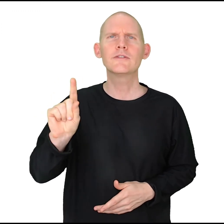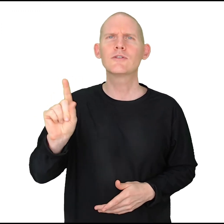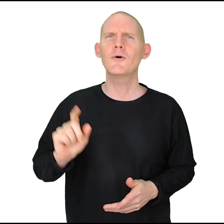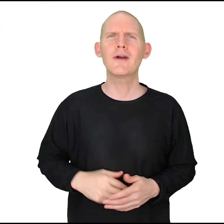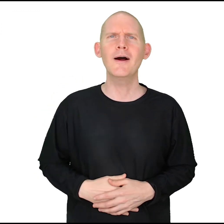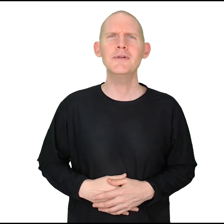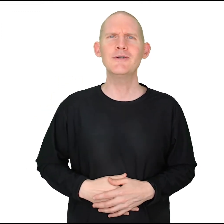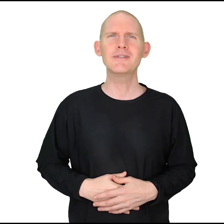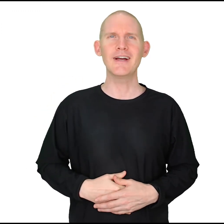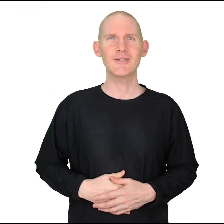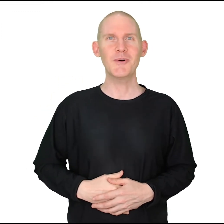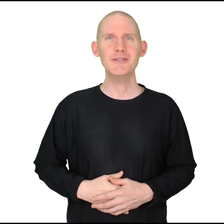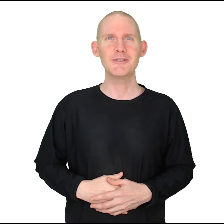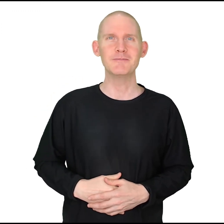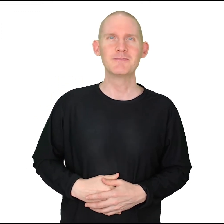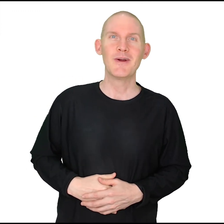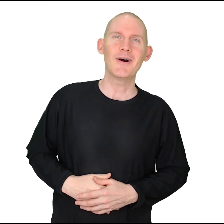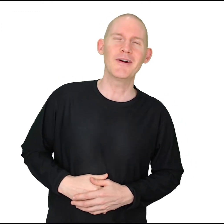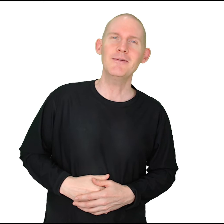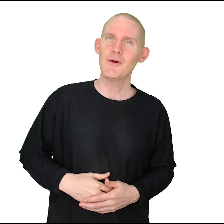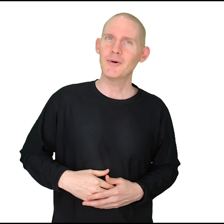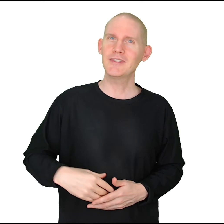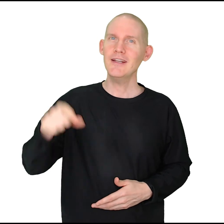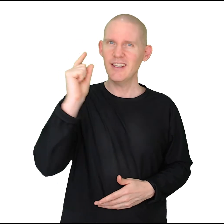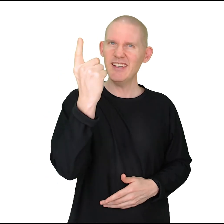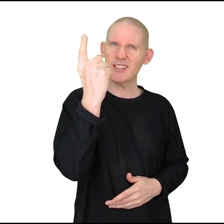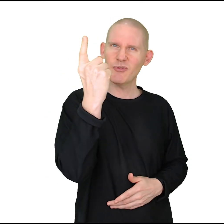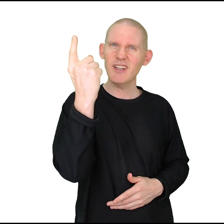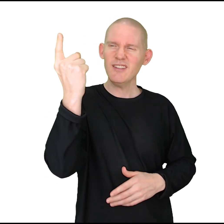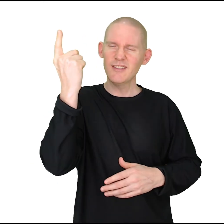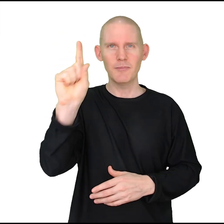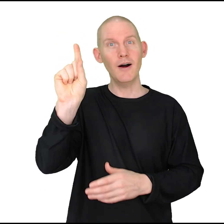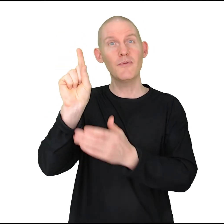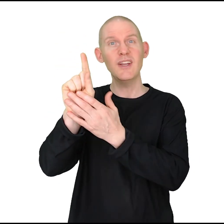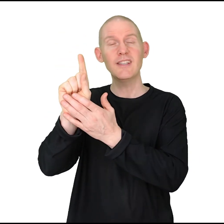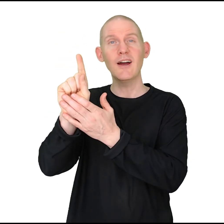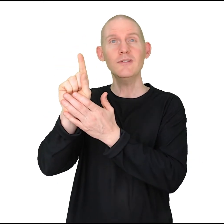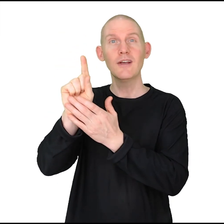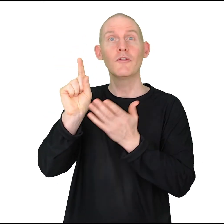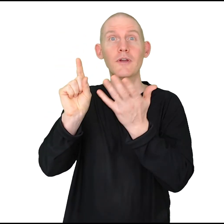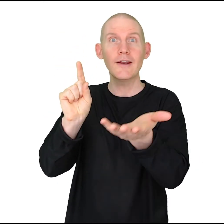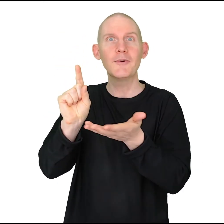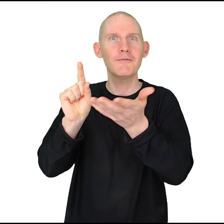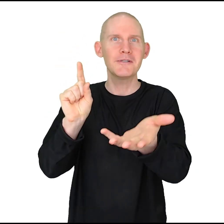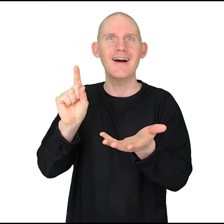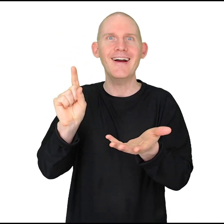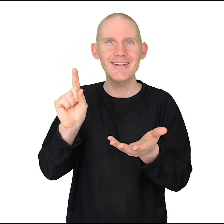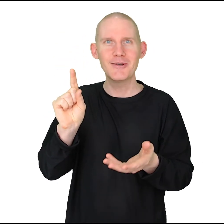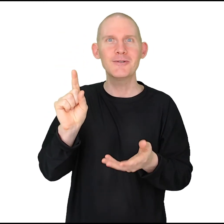so common to use it as a question. All right, once again, index finger, palm facing out. Look at whoever you're talking to,